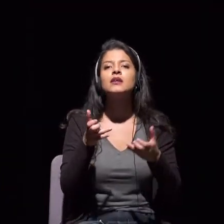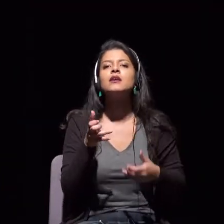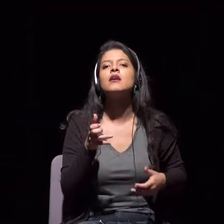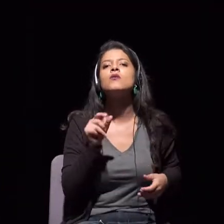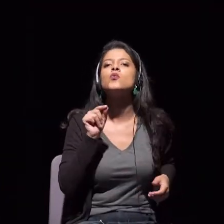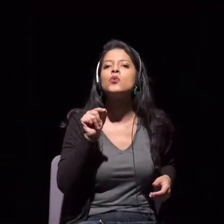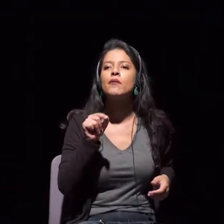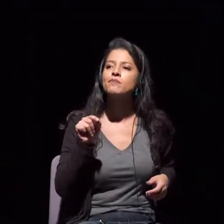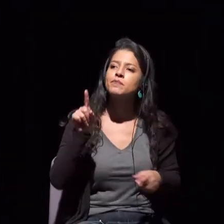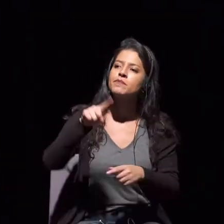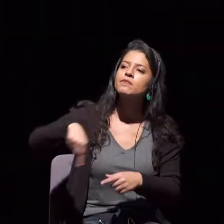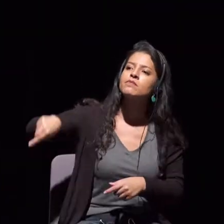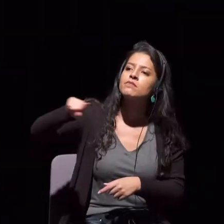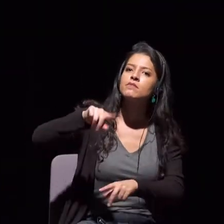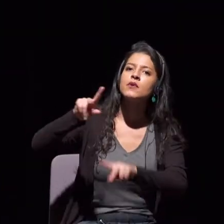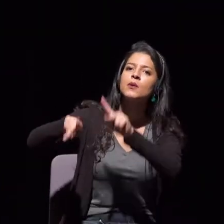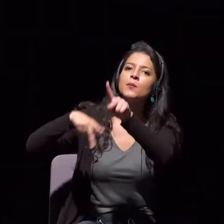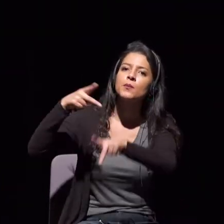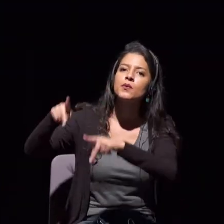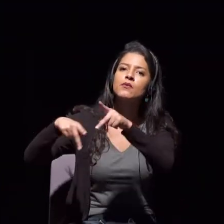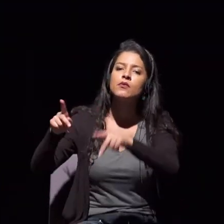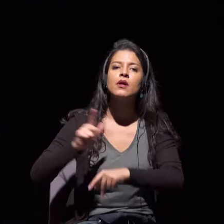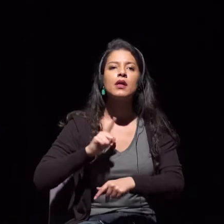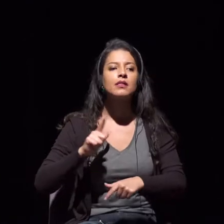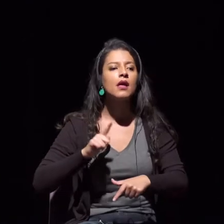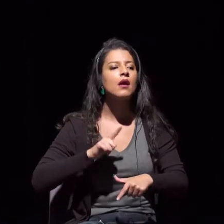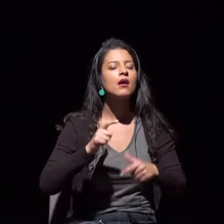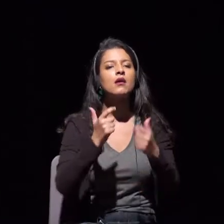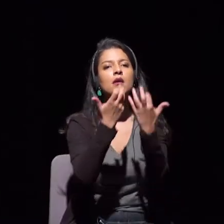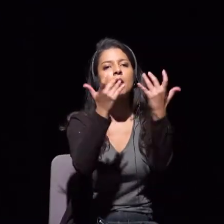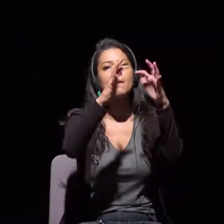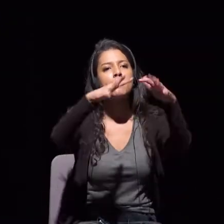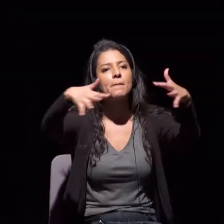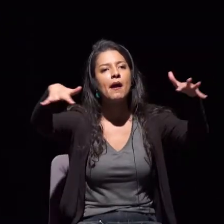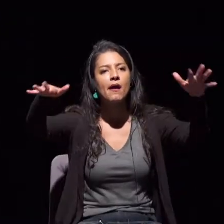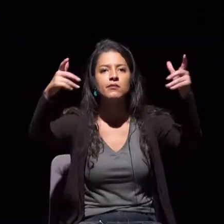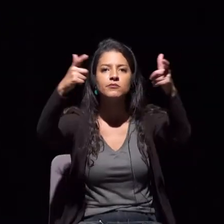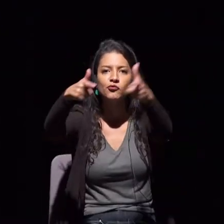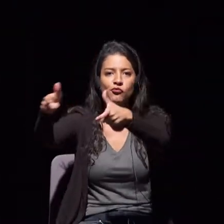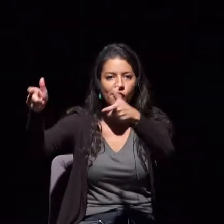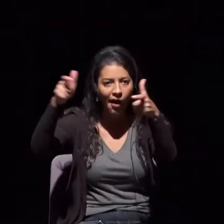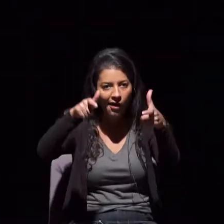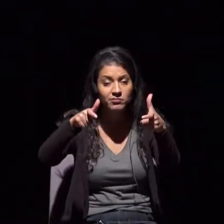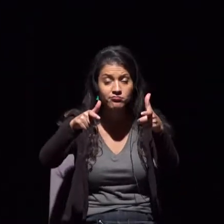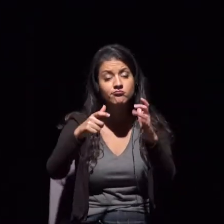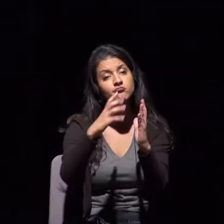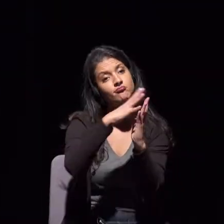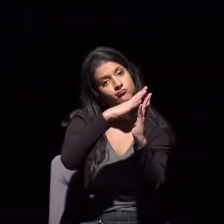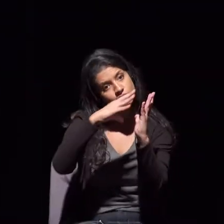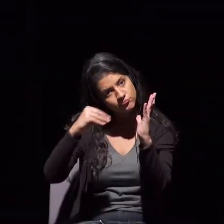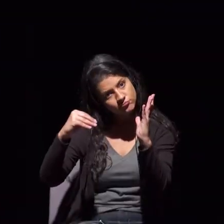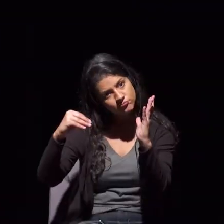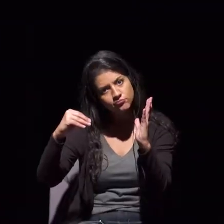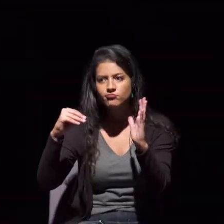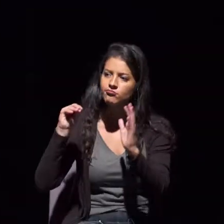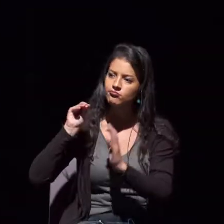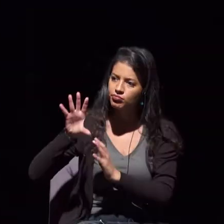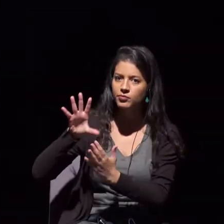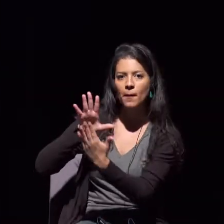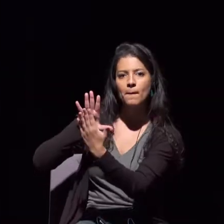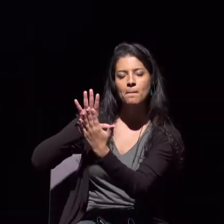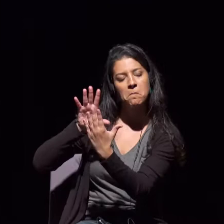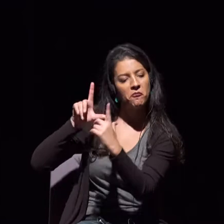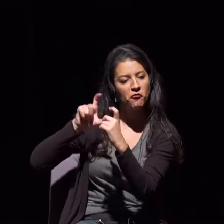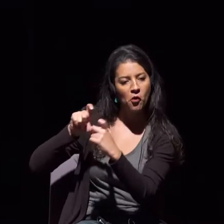landscape that are that sort of relate particularly to slave history. You know, where when you look at the brochures of the city,